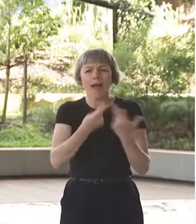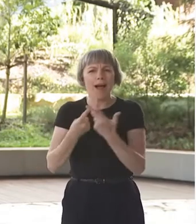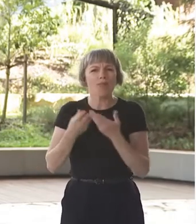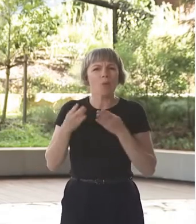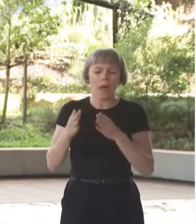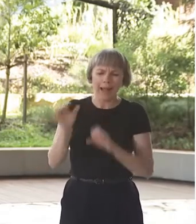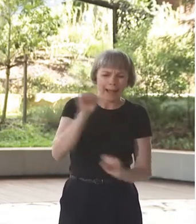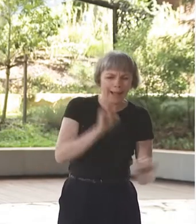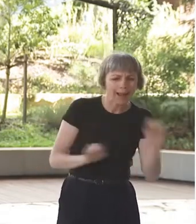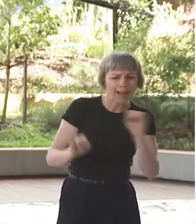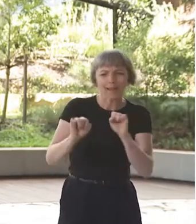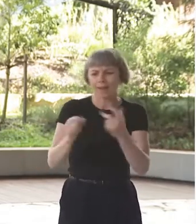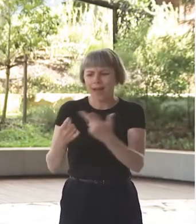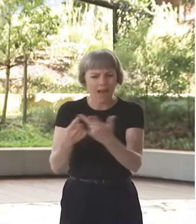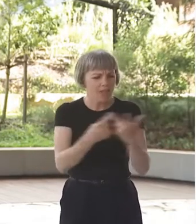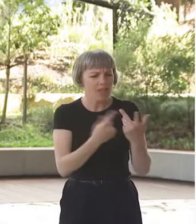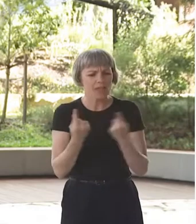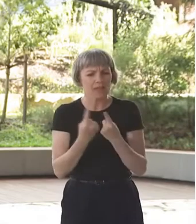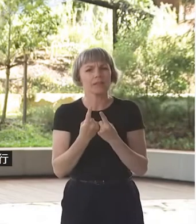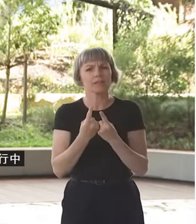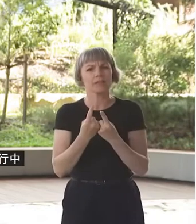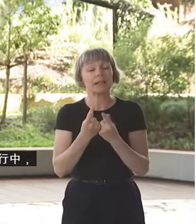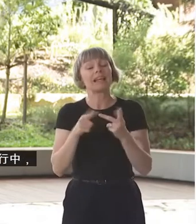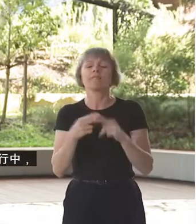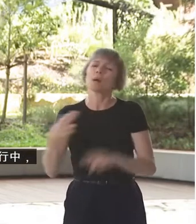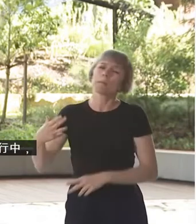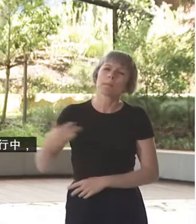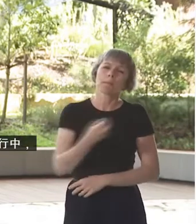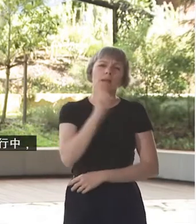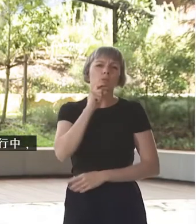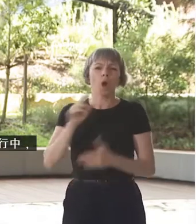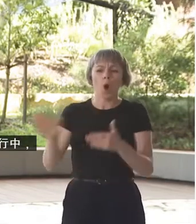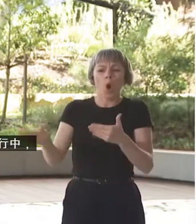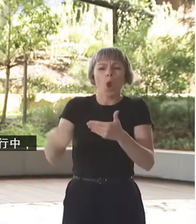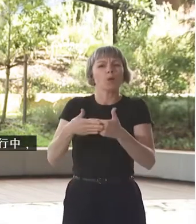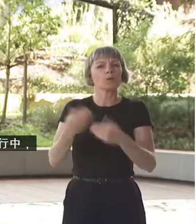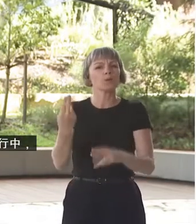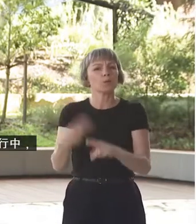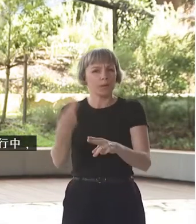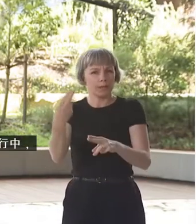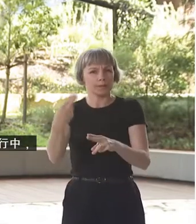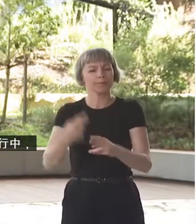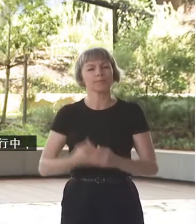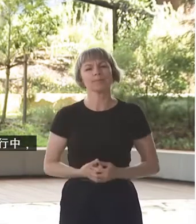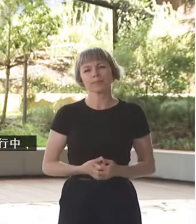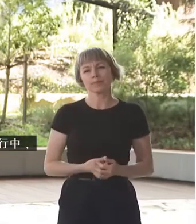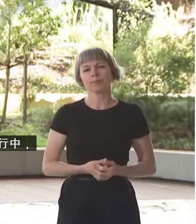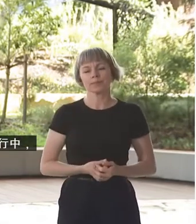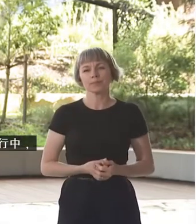its difficulties and challenges. We are in a pandemic. We have